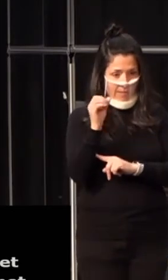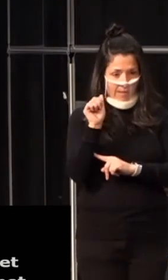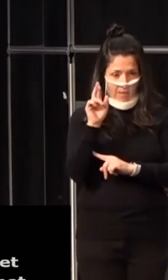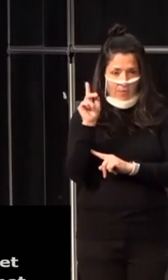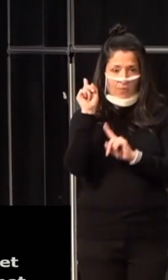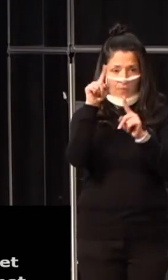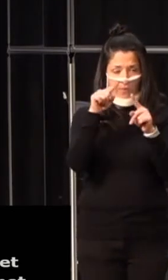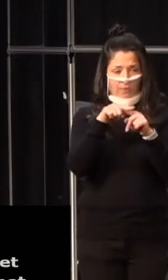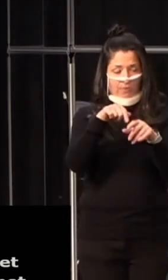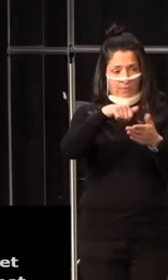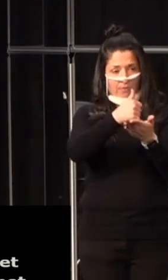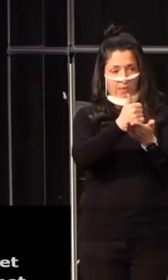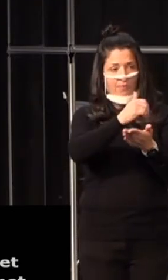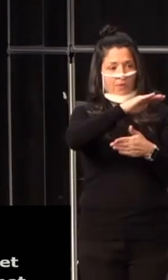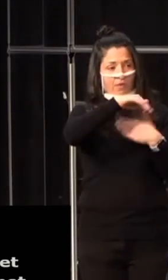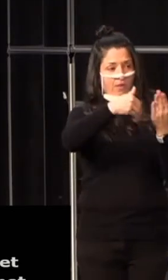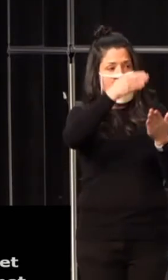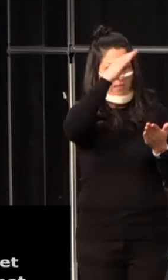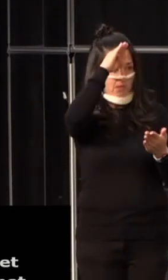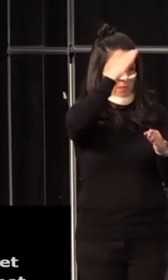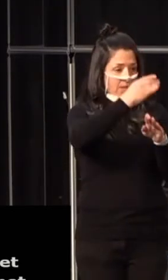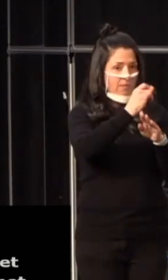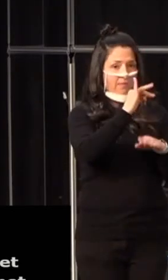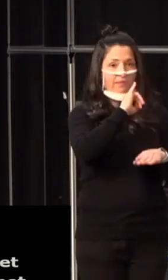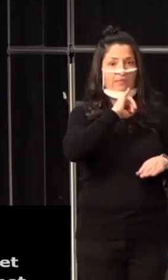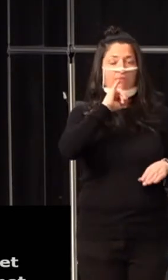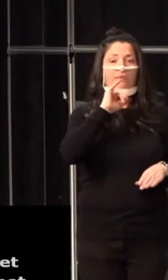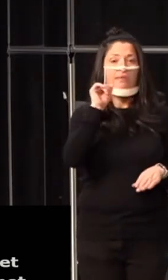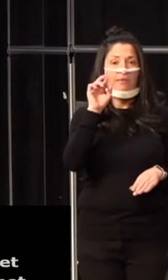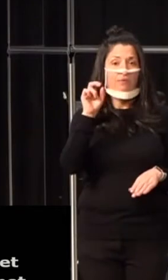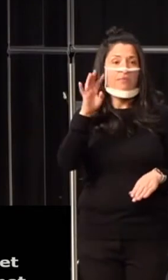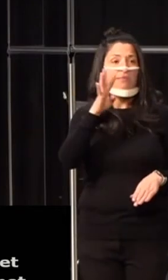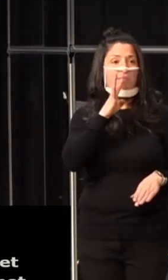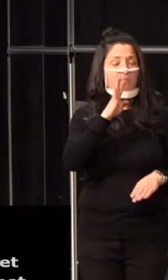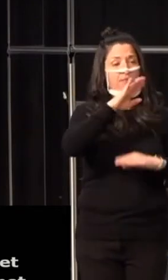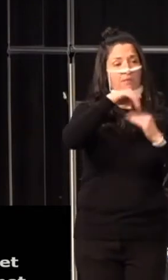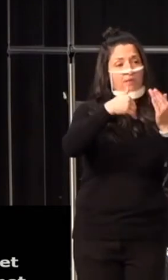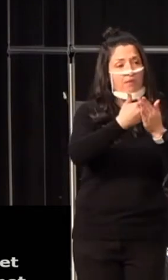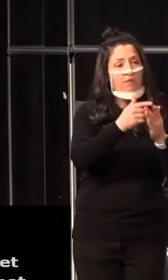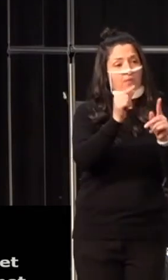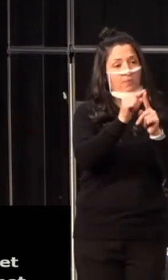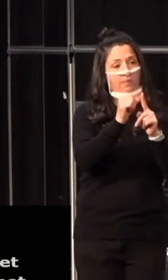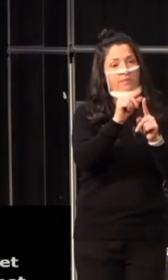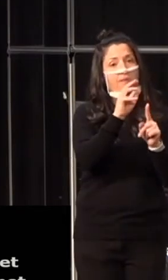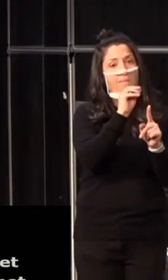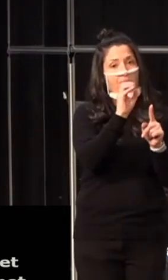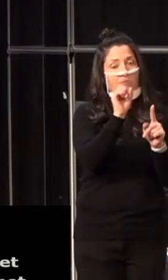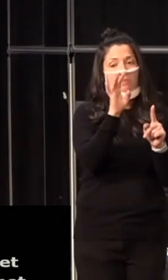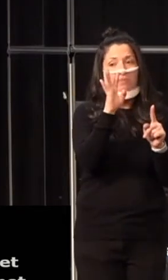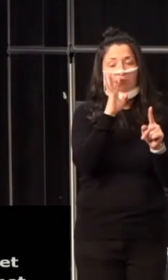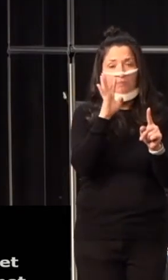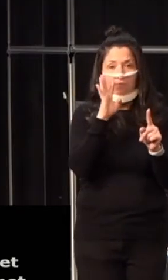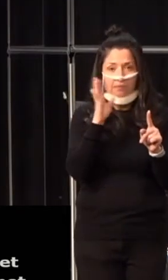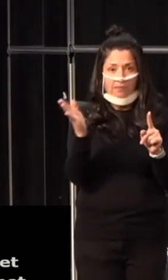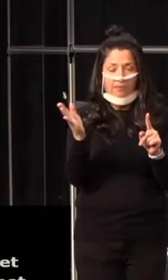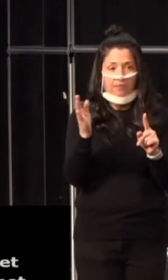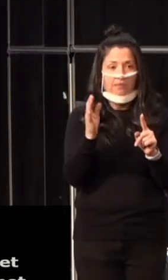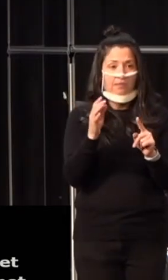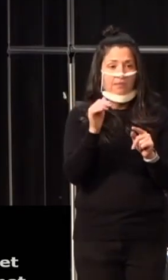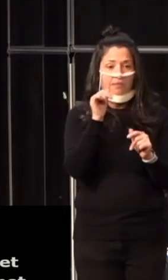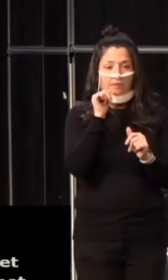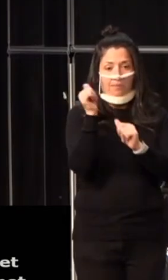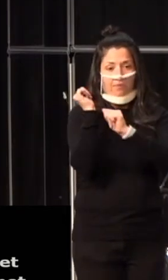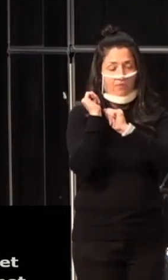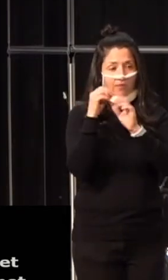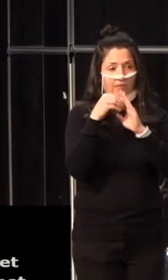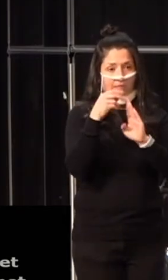all the elders of the sons of Israel. And Aaron spoke all the words which the Lord had spoken to Moses. He then performed the signs in the sight of the